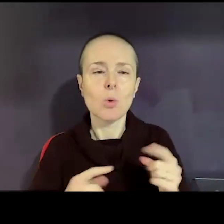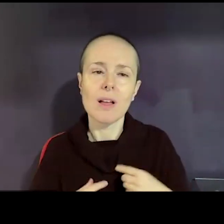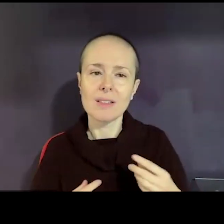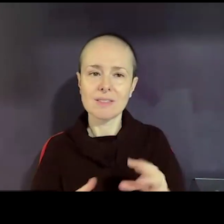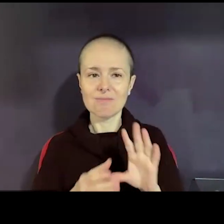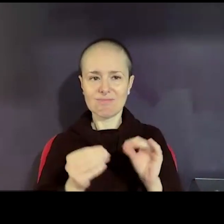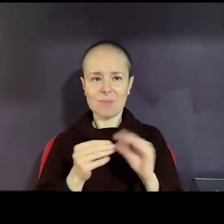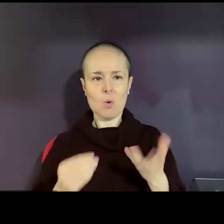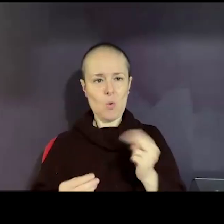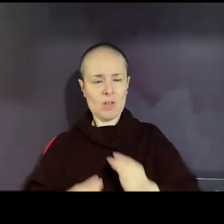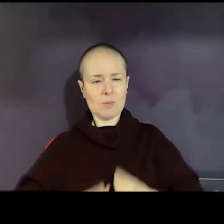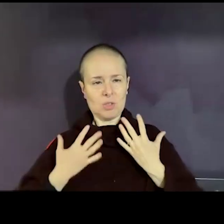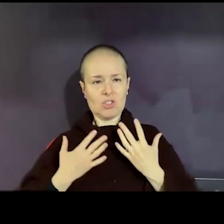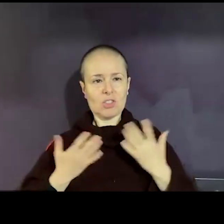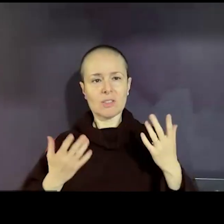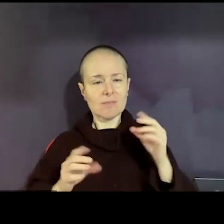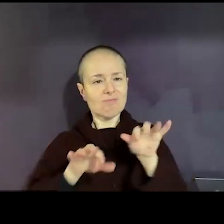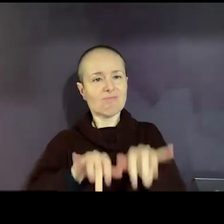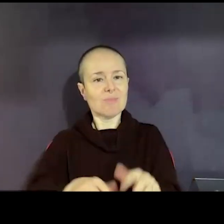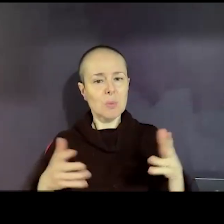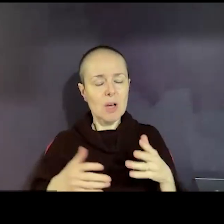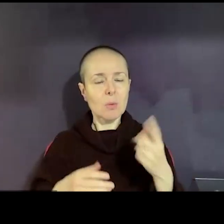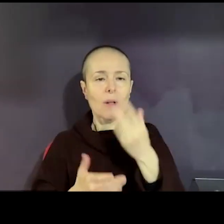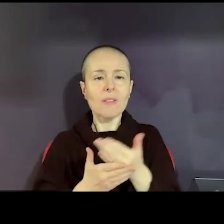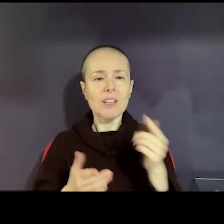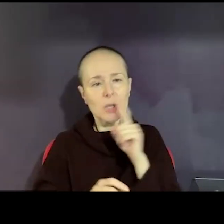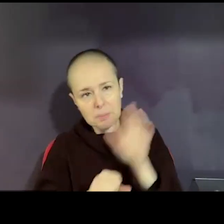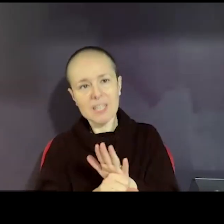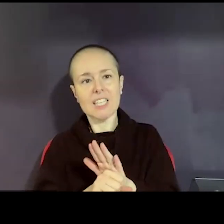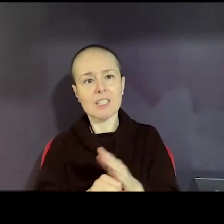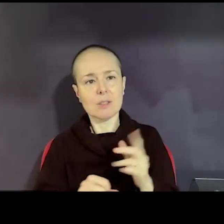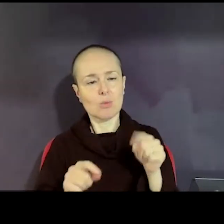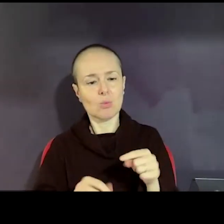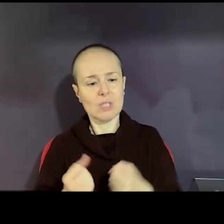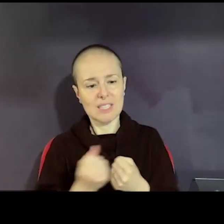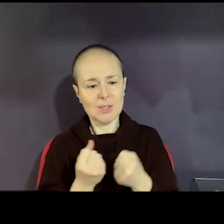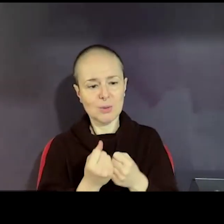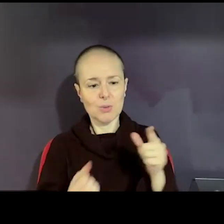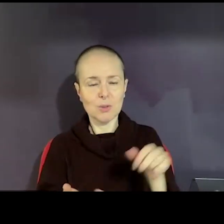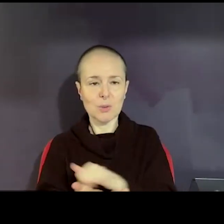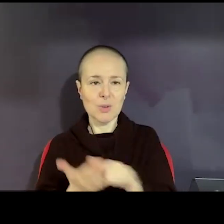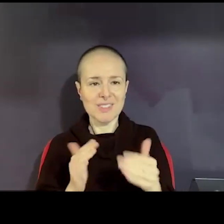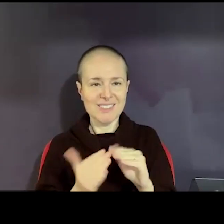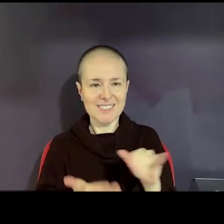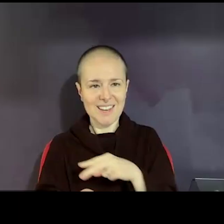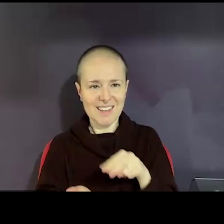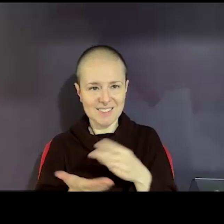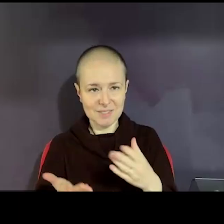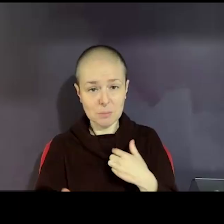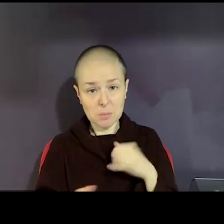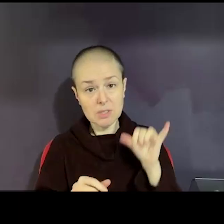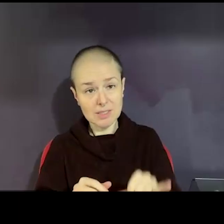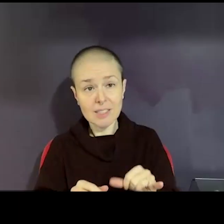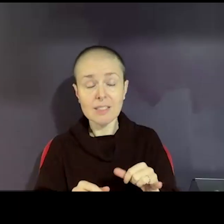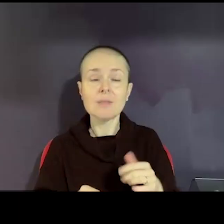you're committing to do to build our New York City dance. So I'll stick around here as we do that. I